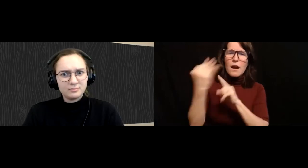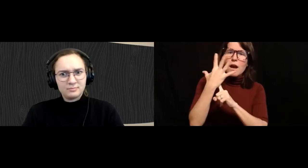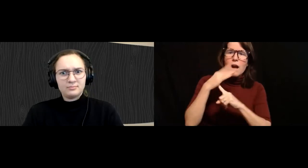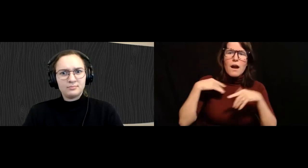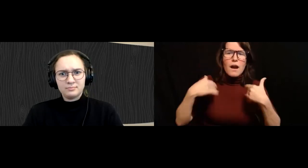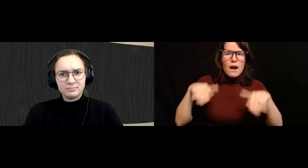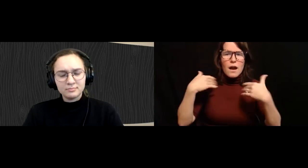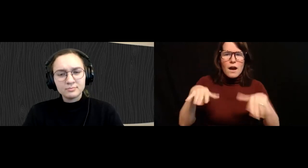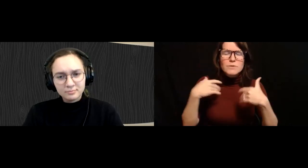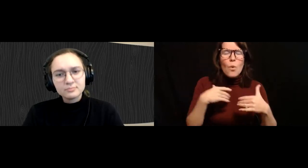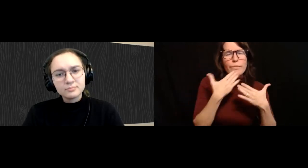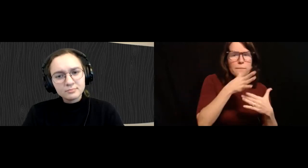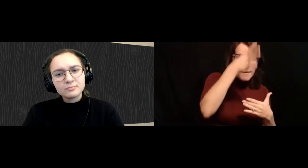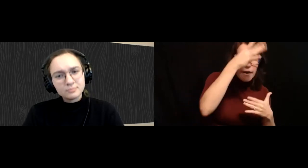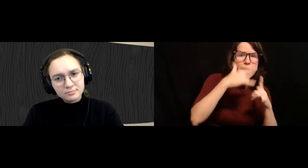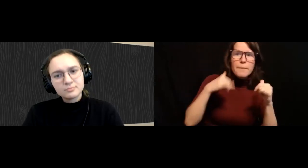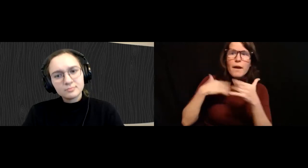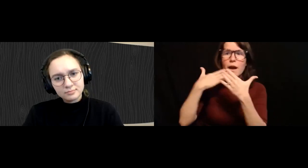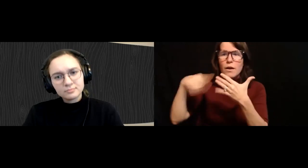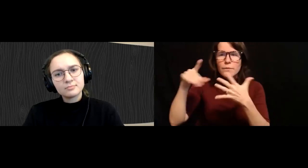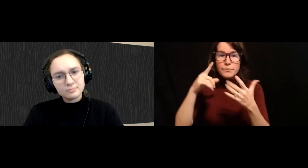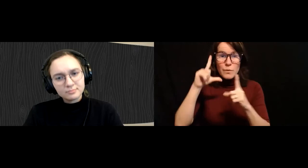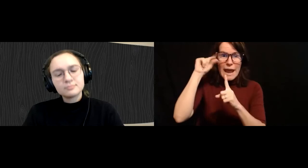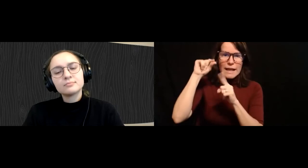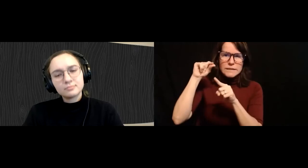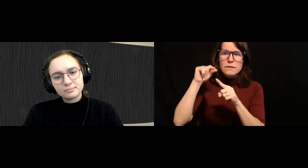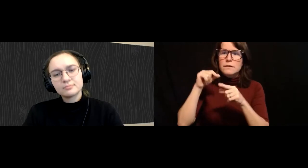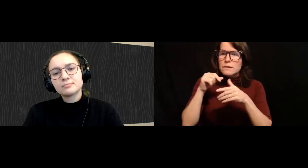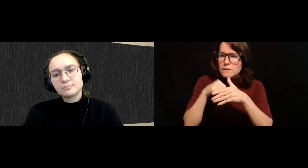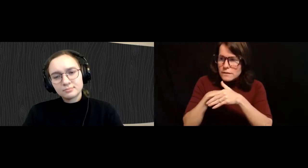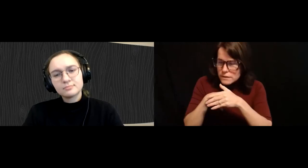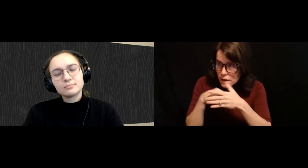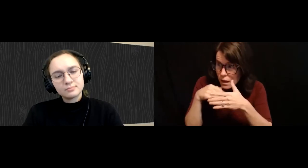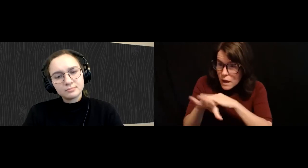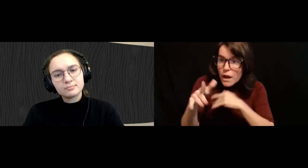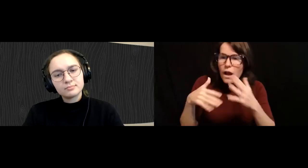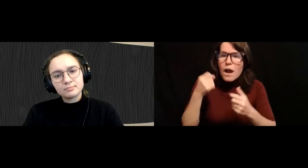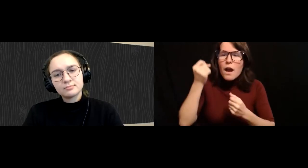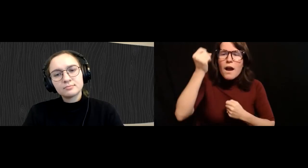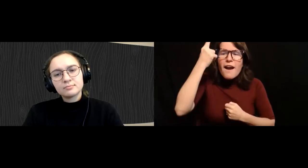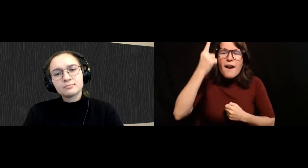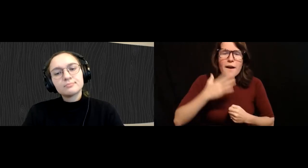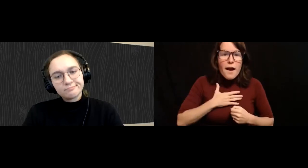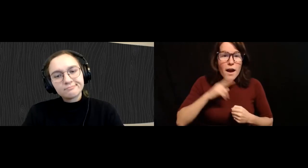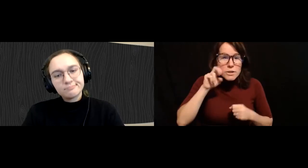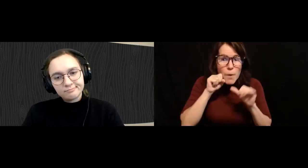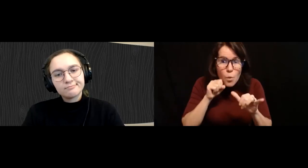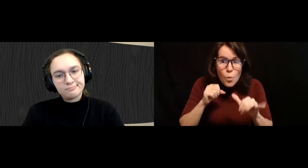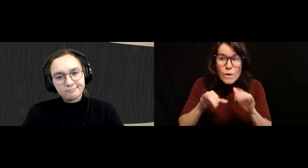people there. And so that experience was definitely beneficial. Just first going into